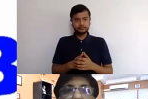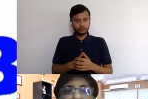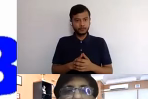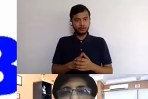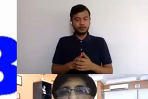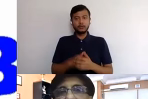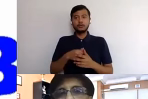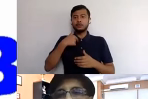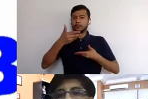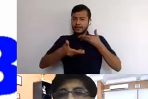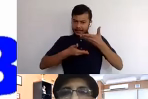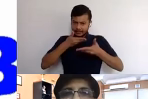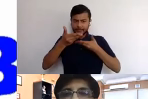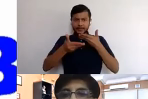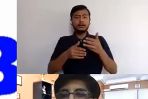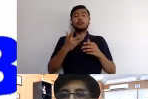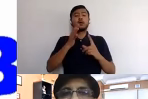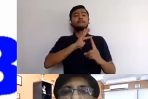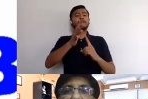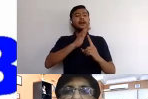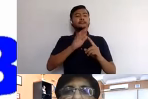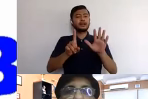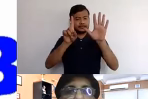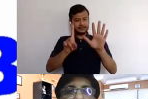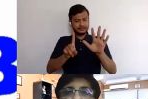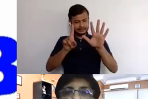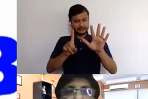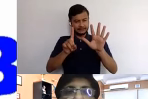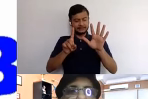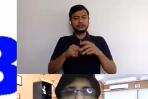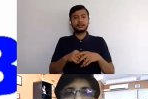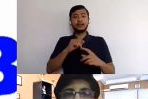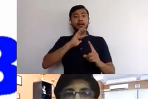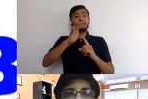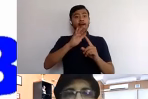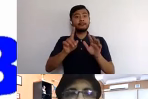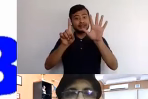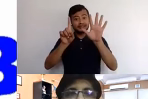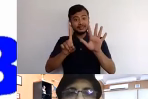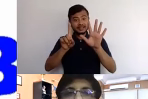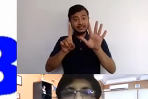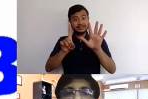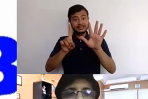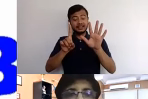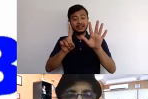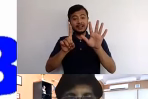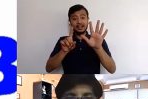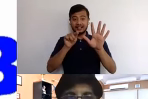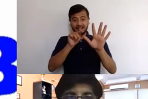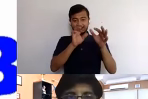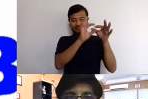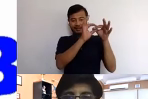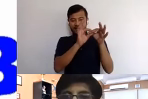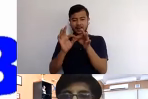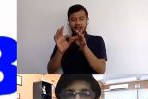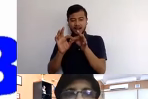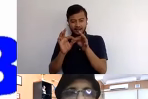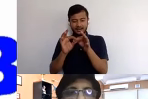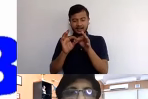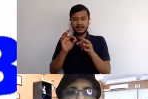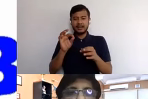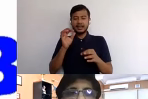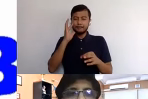go to Wi-Fi 6, here are certain key technical attributes of Wi-Fi 6.